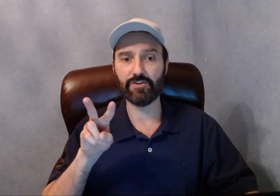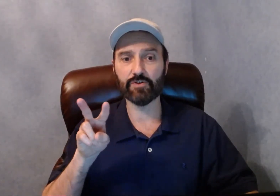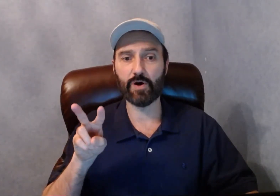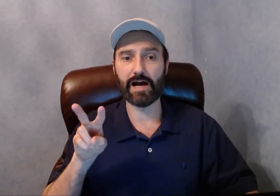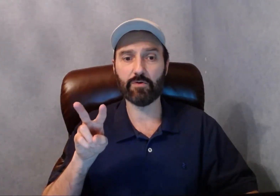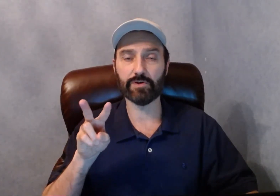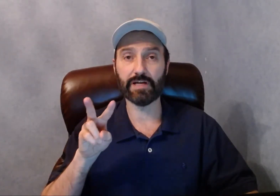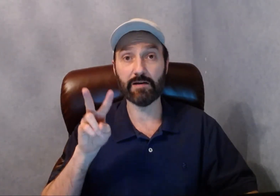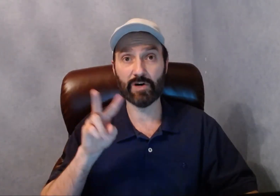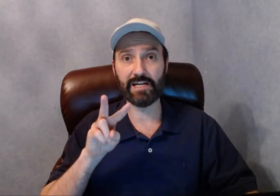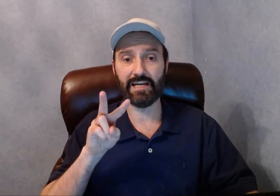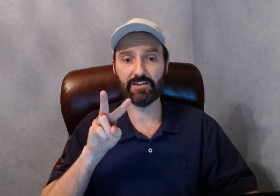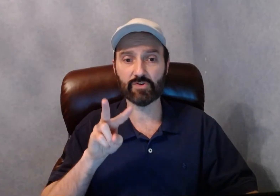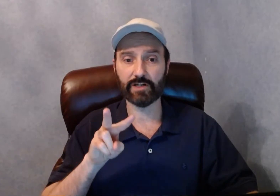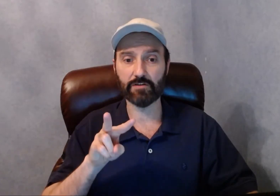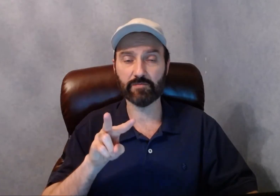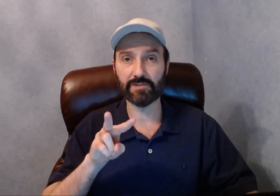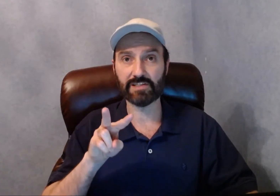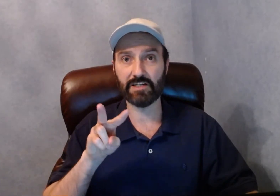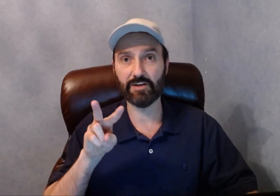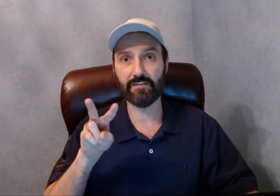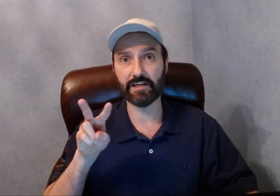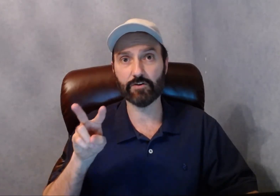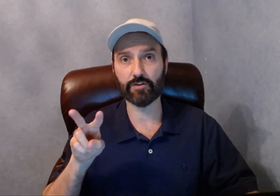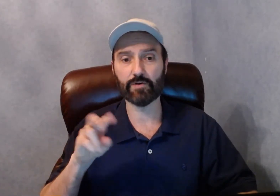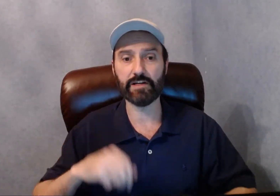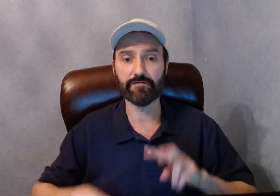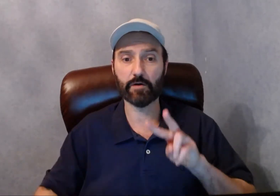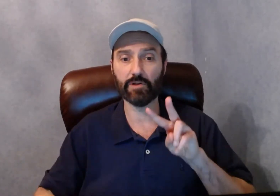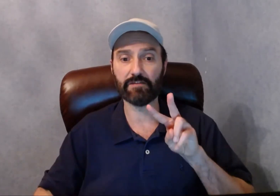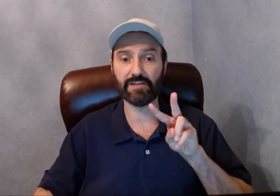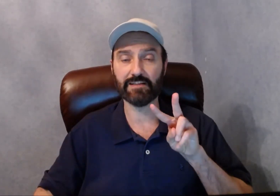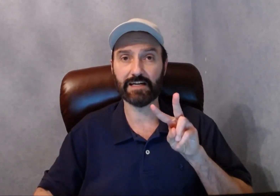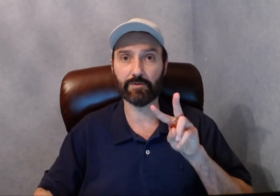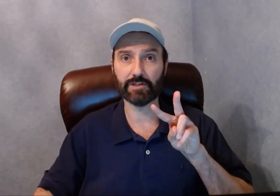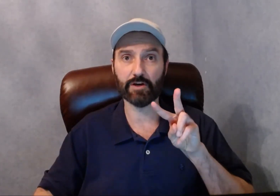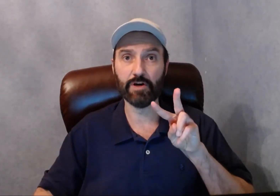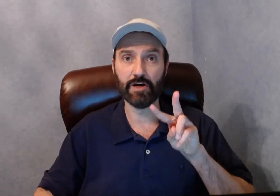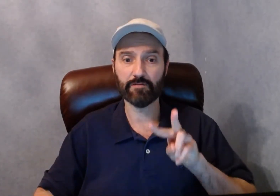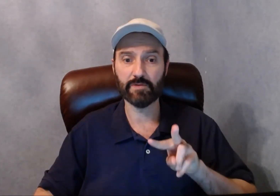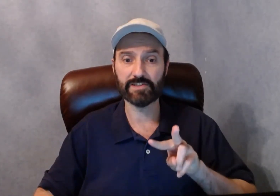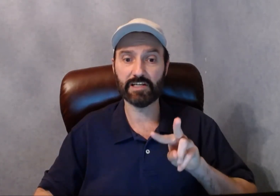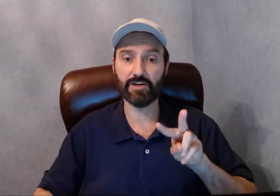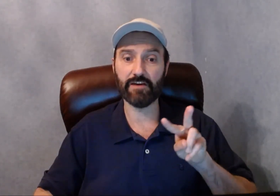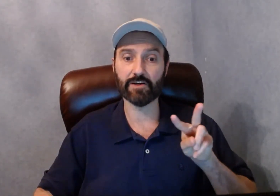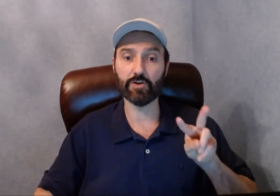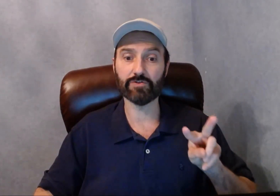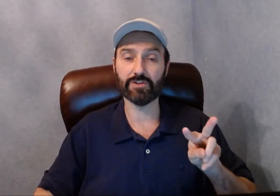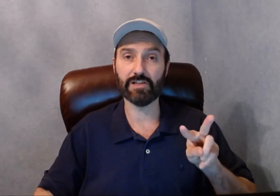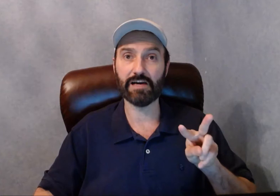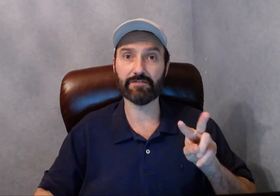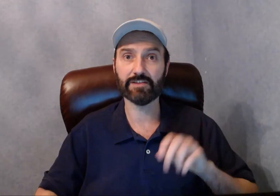go outward. I'm right-handed, so I go from the center and then I go to the right. If I were left-handed, I would go from the center and then go to the left. So